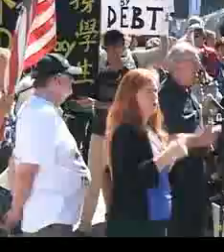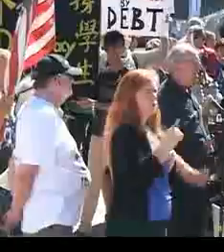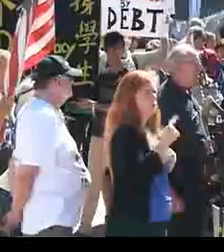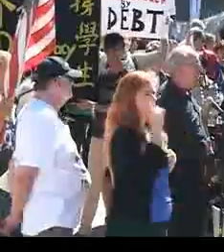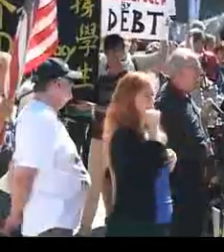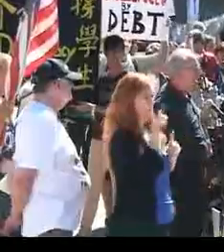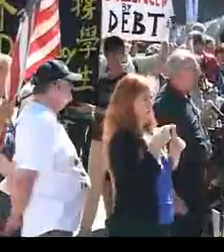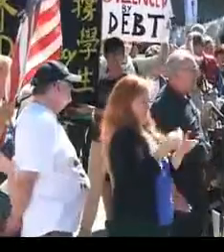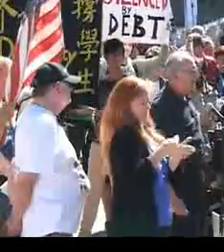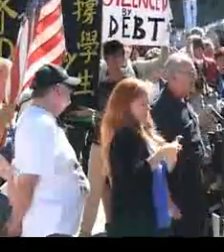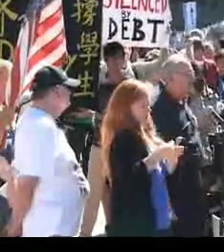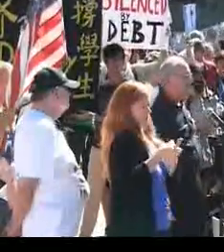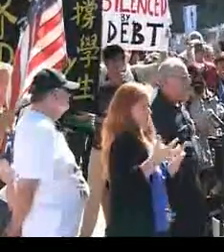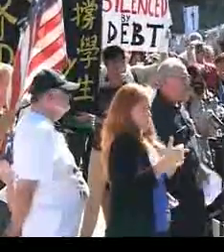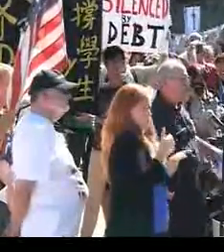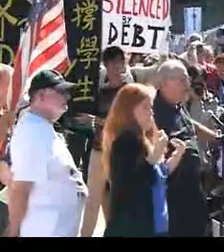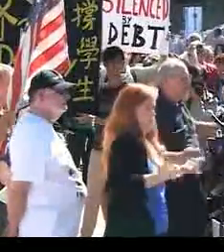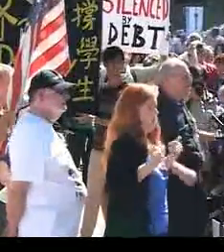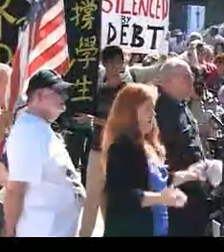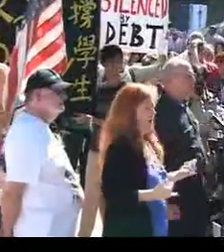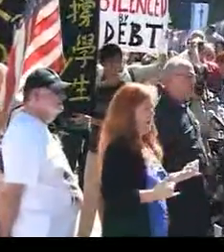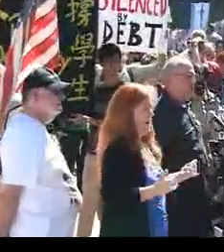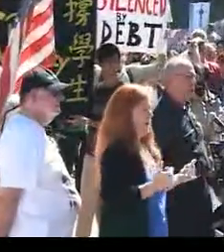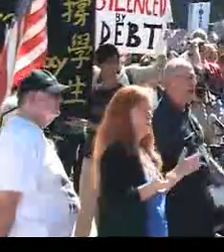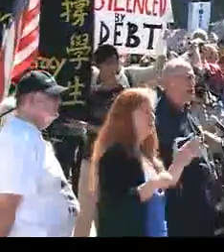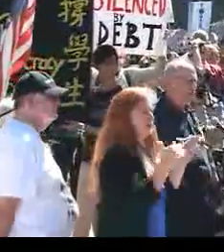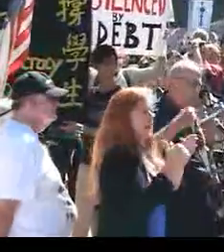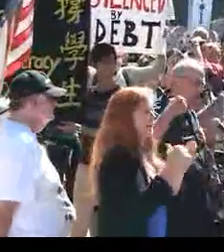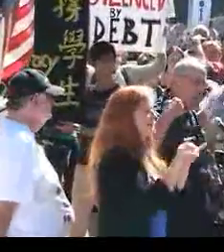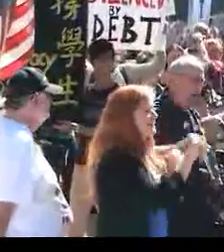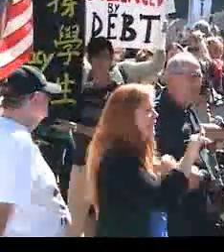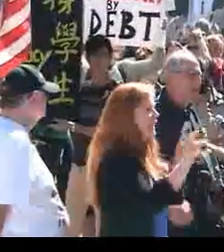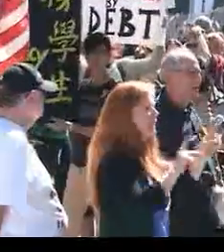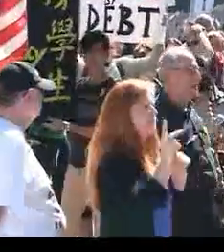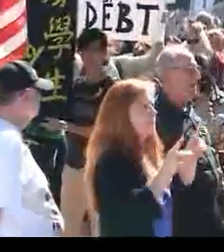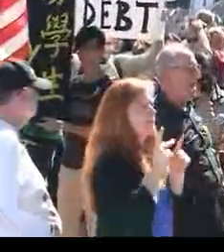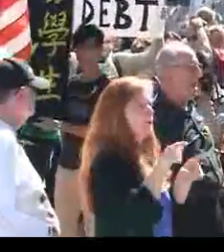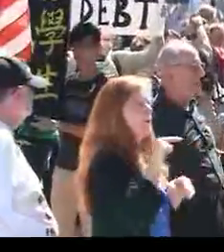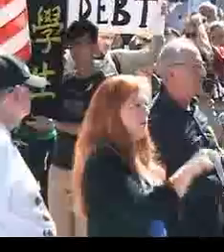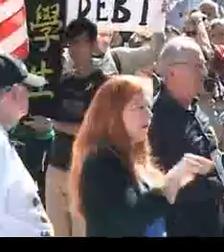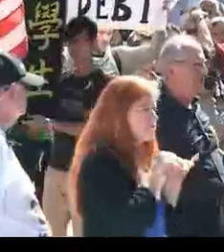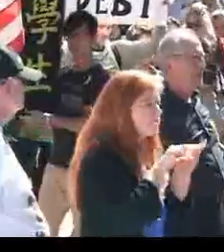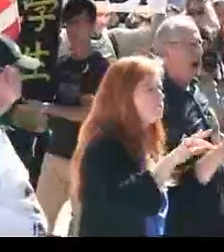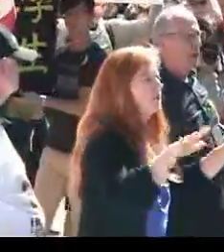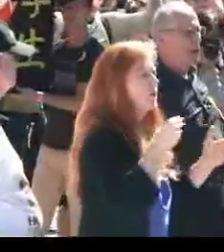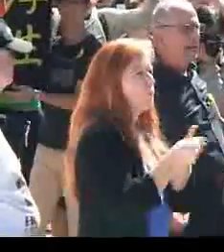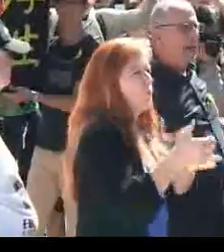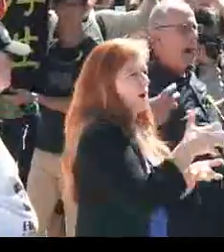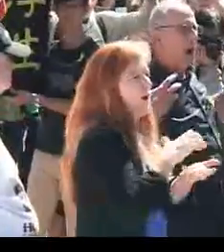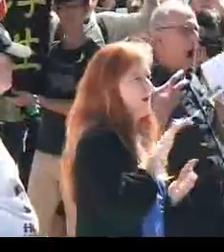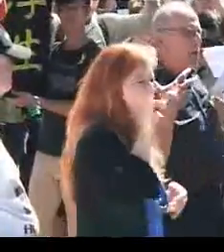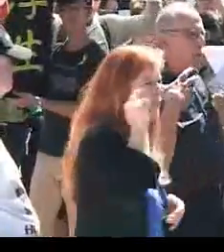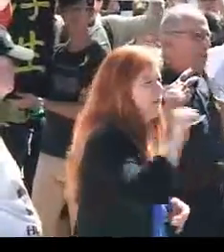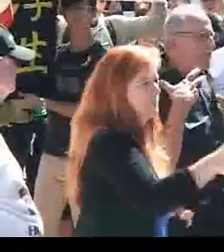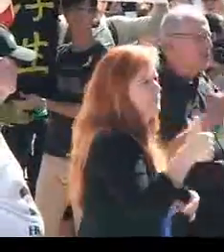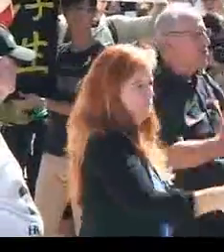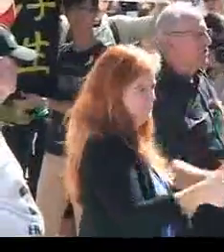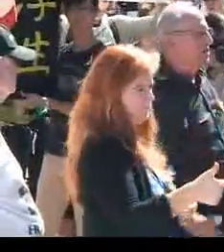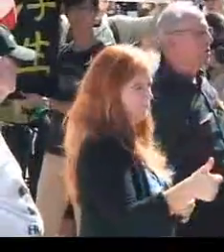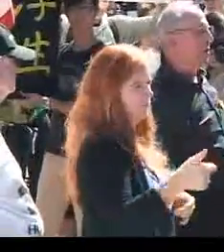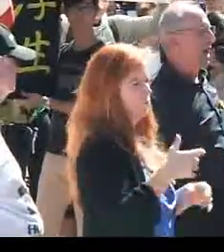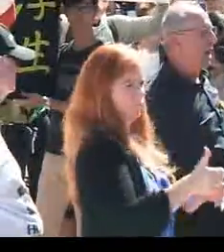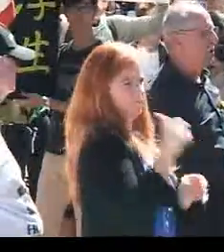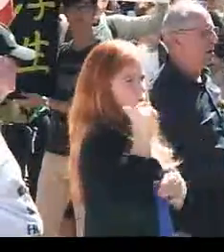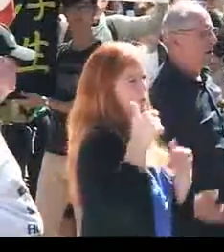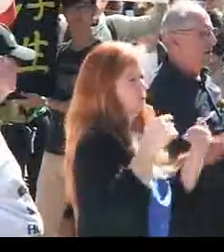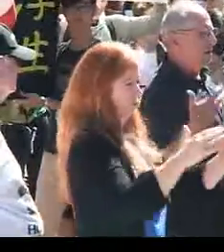once again, those same people who have redistributed wealth on their behalf are refusing